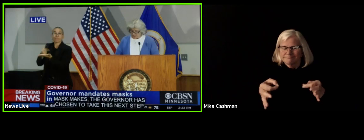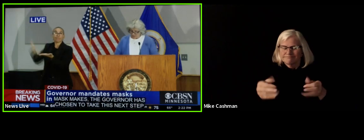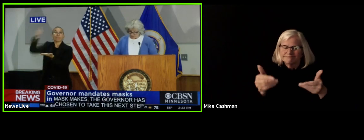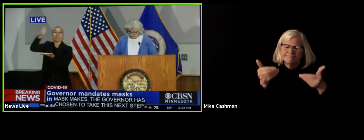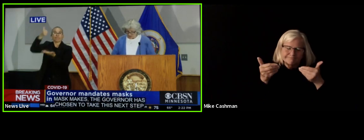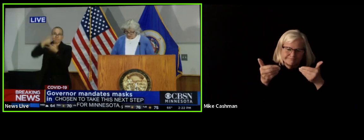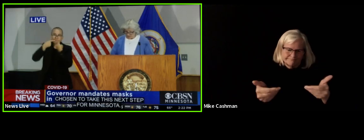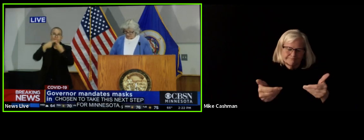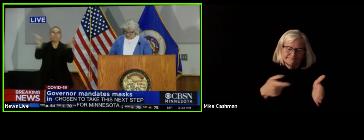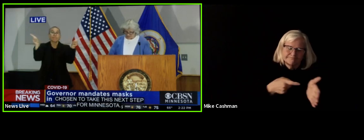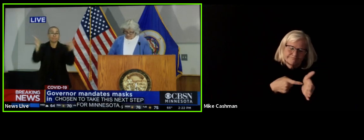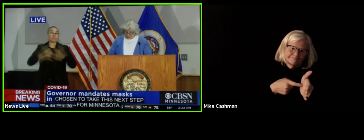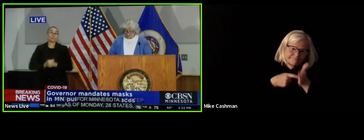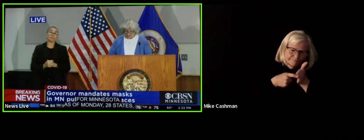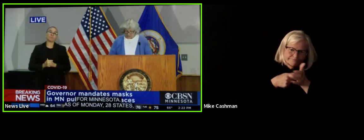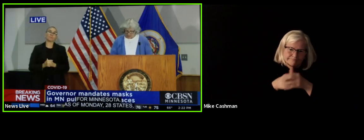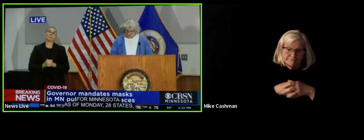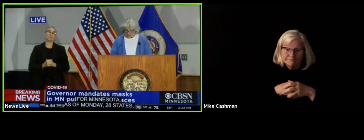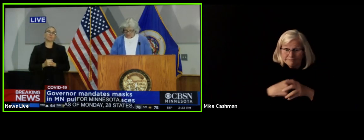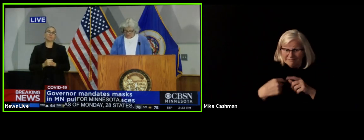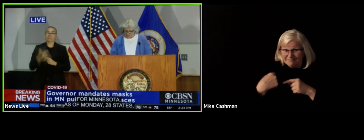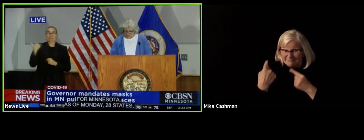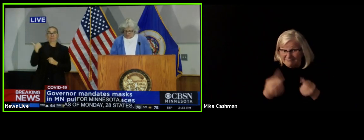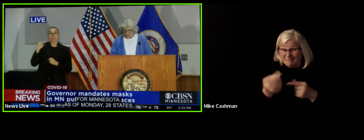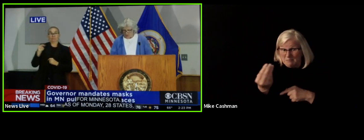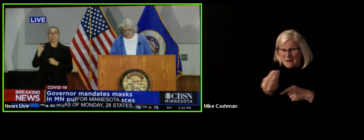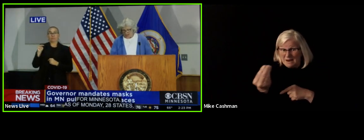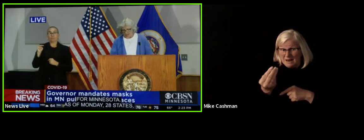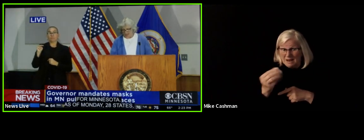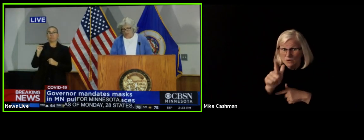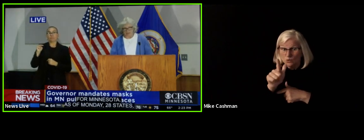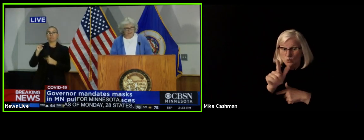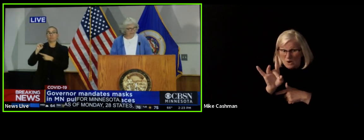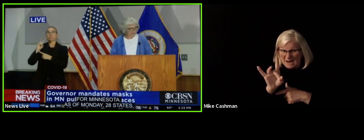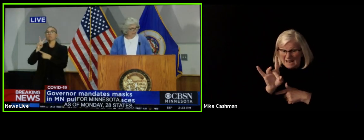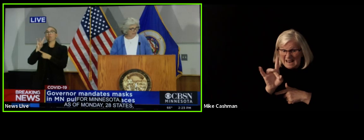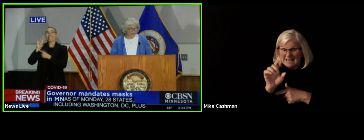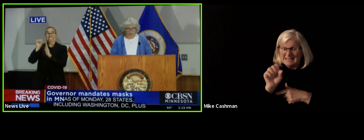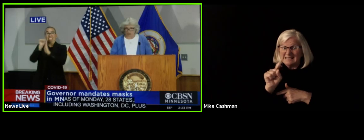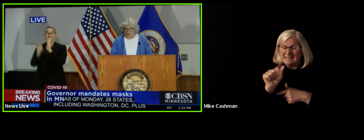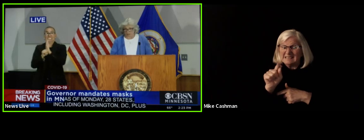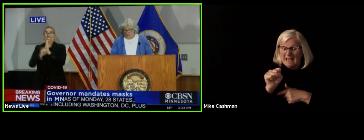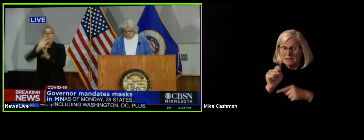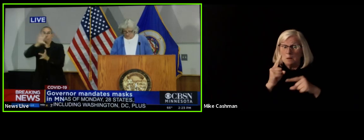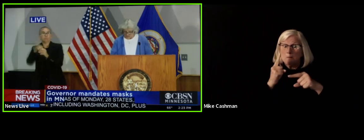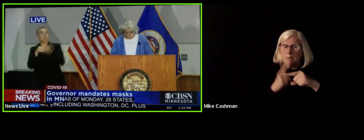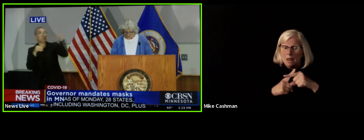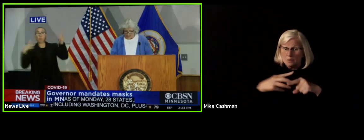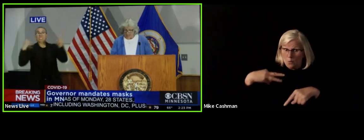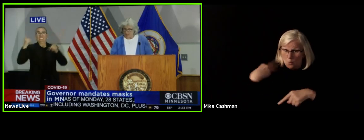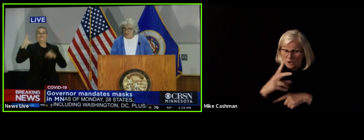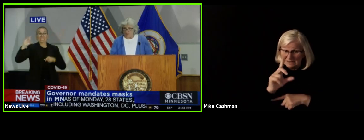including Washington, D.C., plus Washington, D.C. and Puerto Rico, had implemented face coverings. I know a couple more just did today. More than a